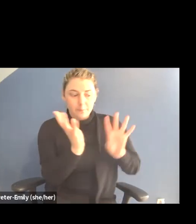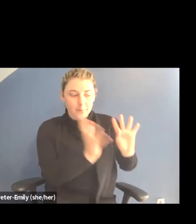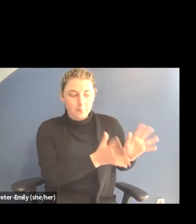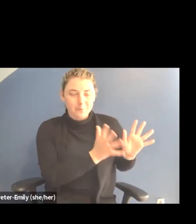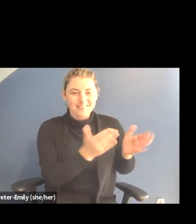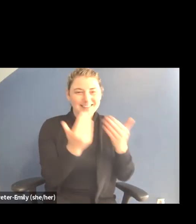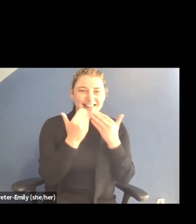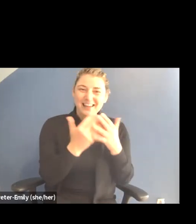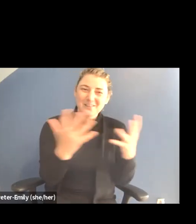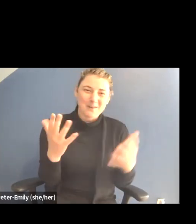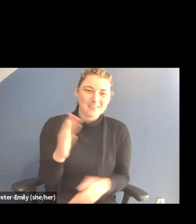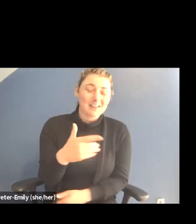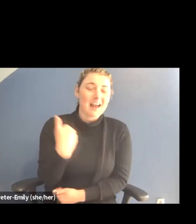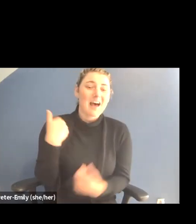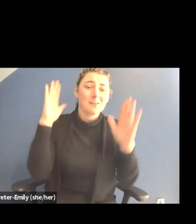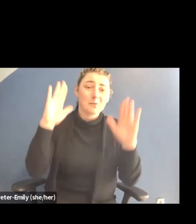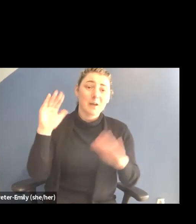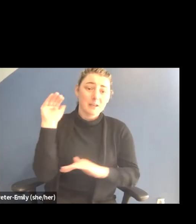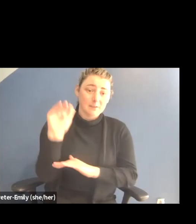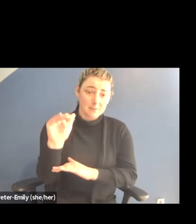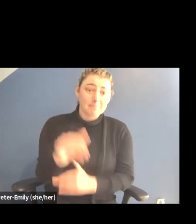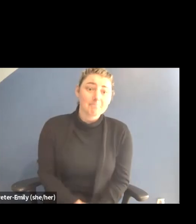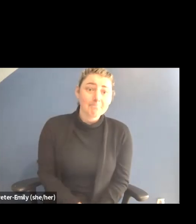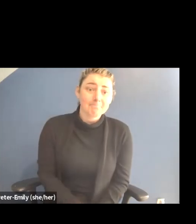Thank you so much and have a great evening.